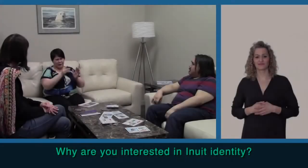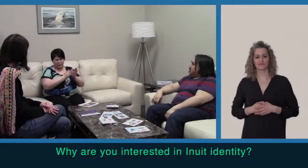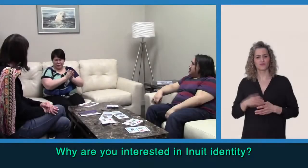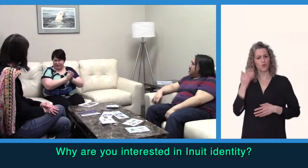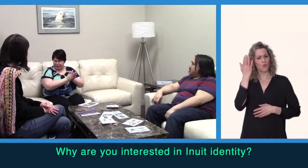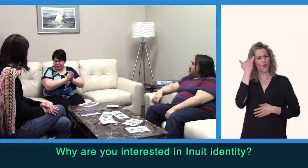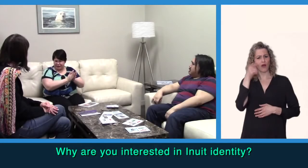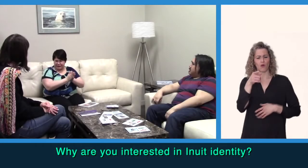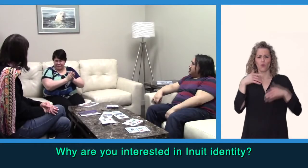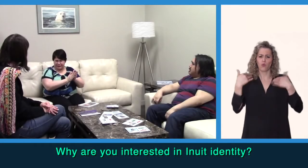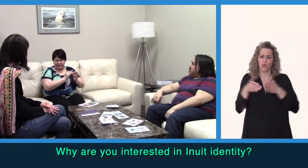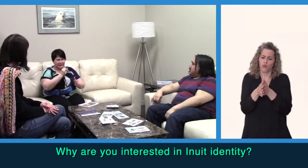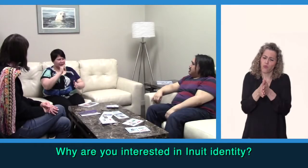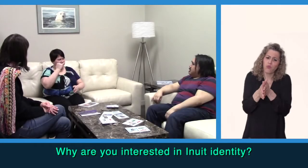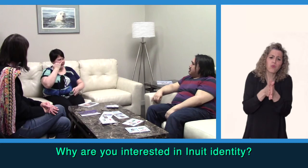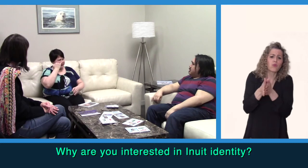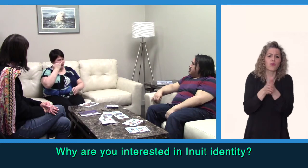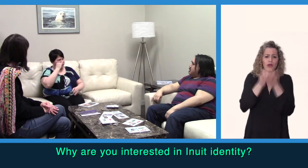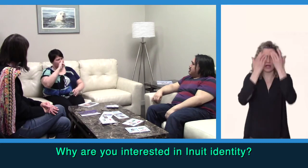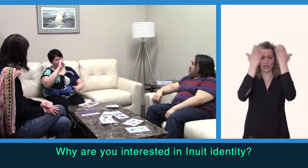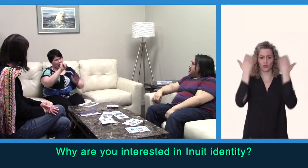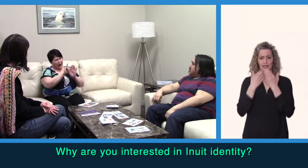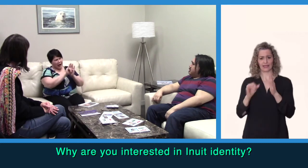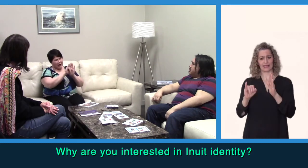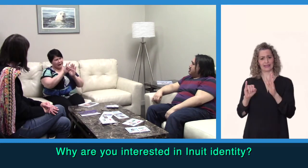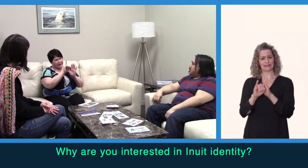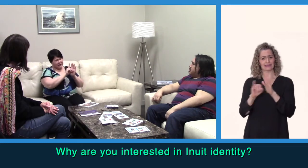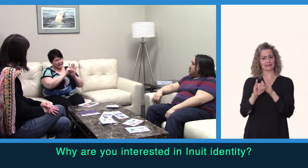Why are you interested in